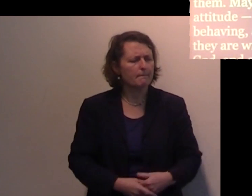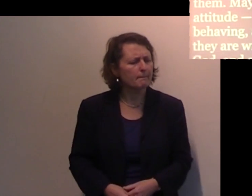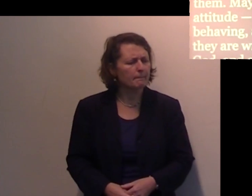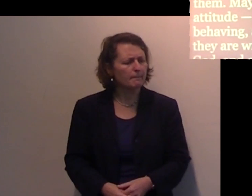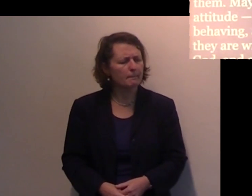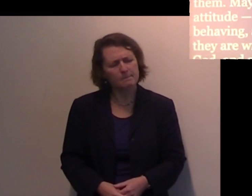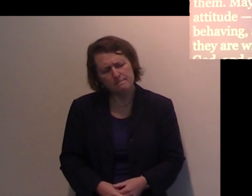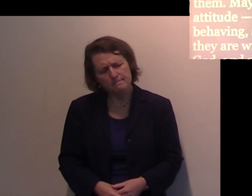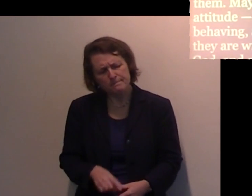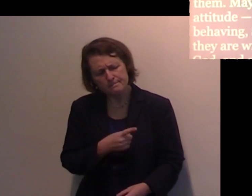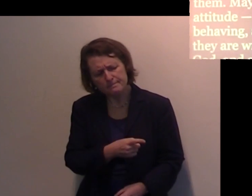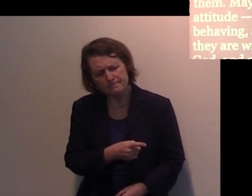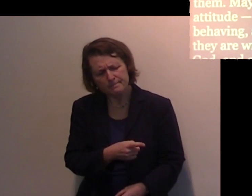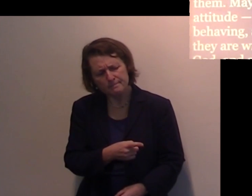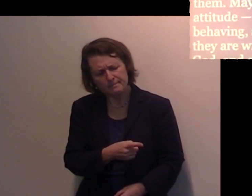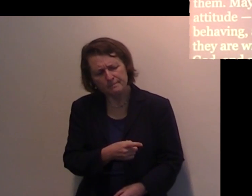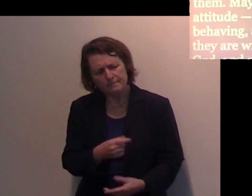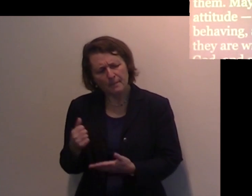Maybe they will see their own attitude.